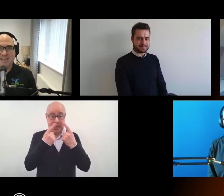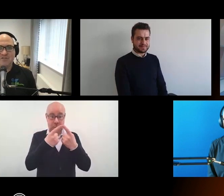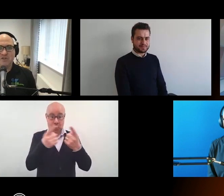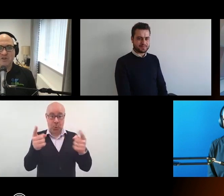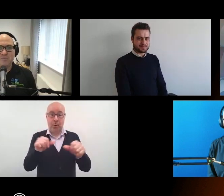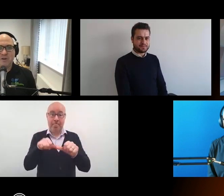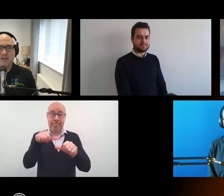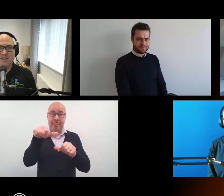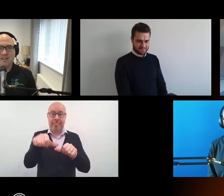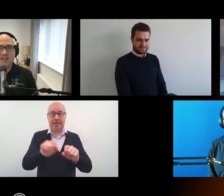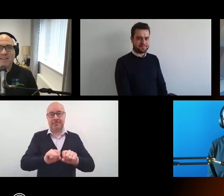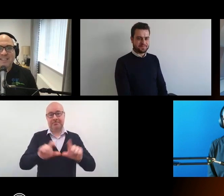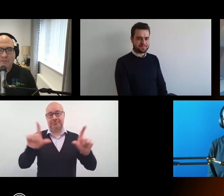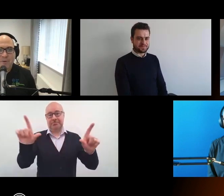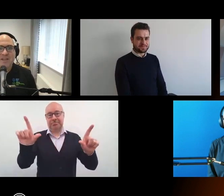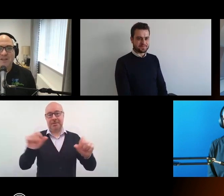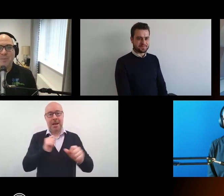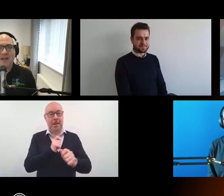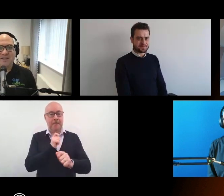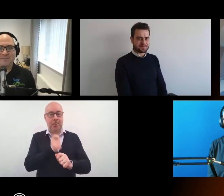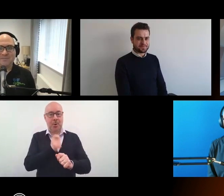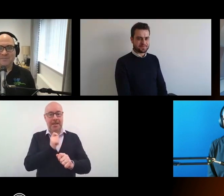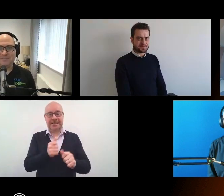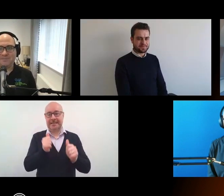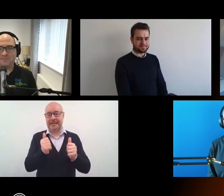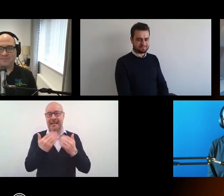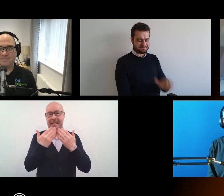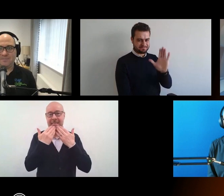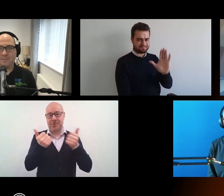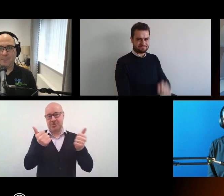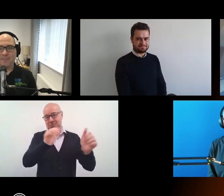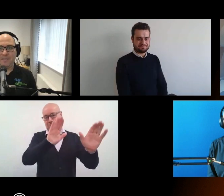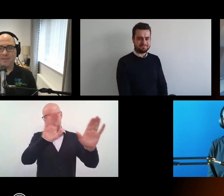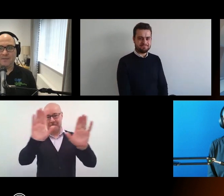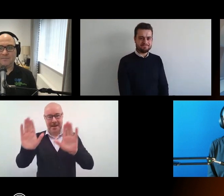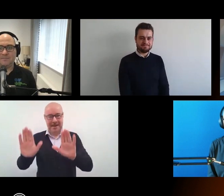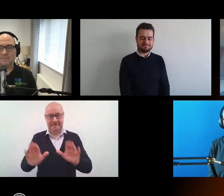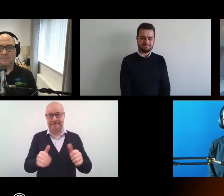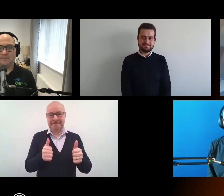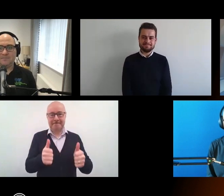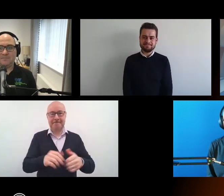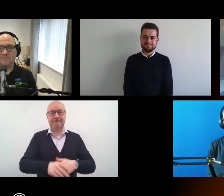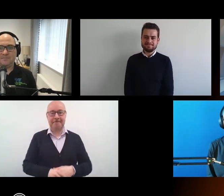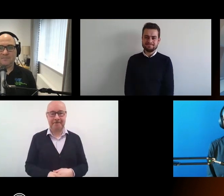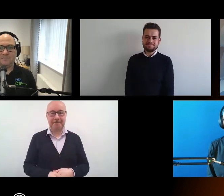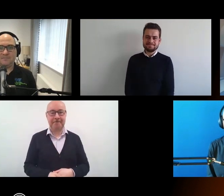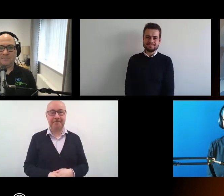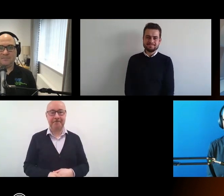the Event Industry News podcast. Thanks, everybody. Goodbye. Bye-bye now.